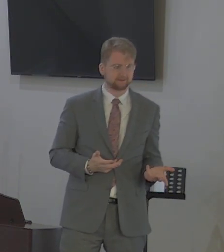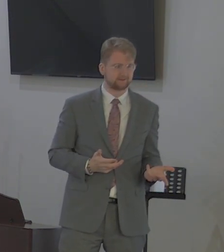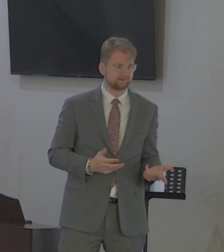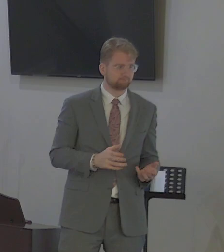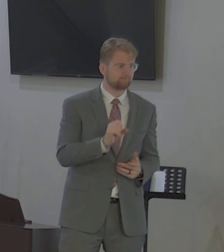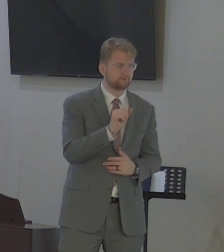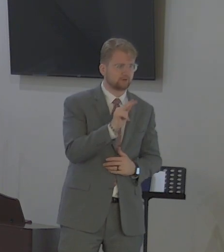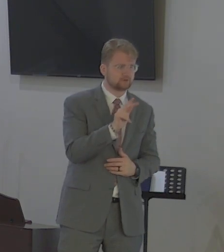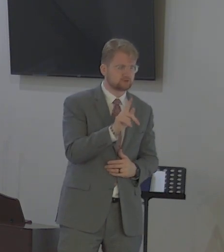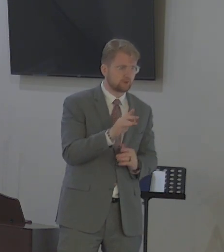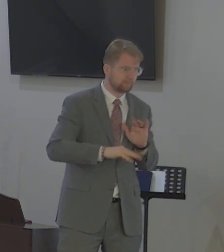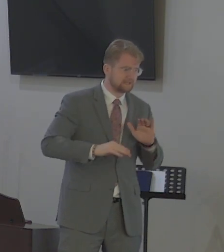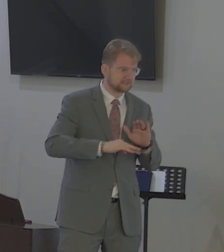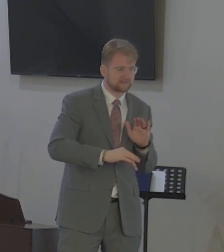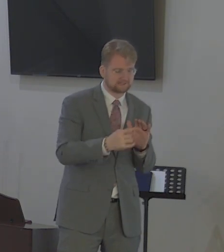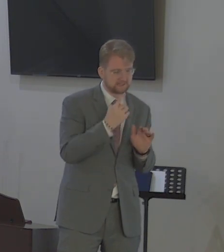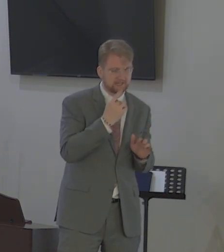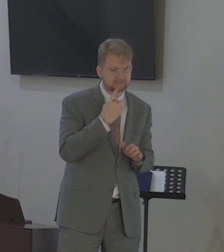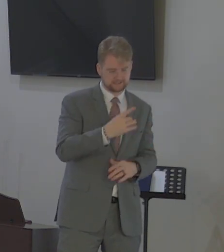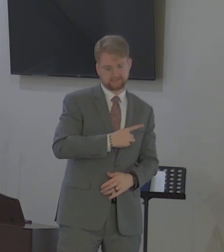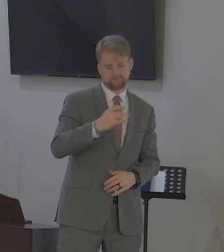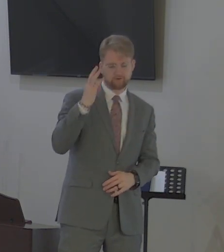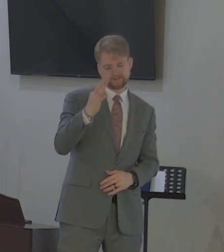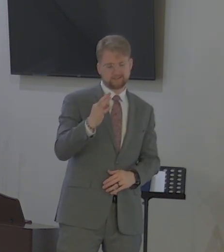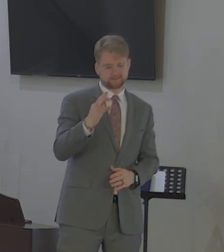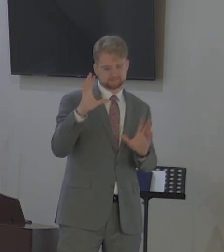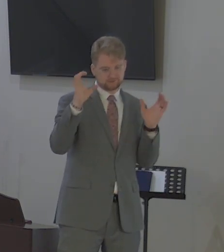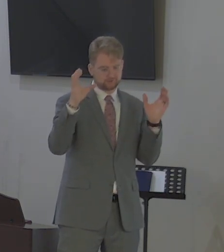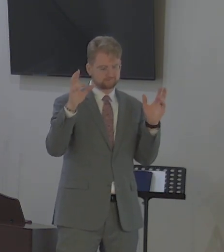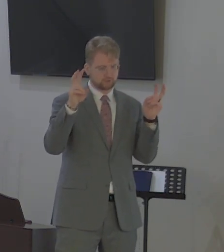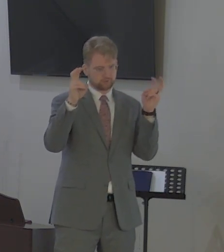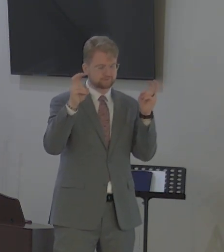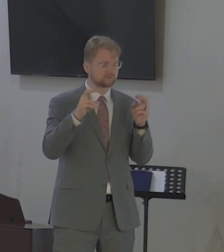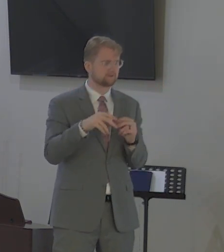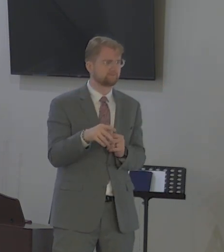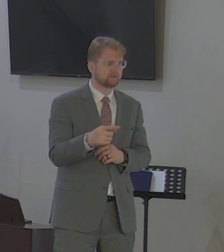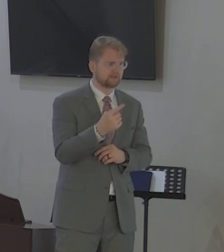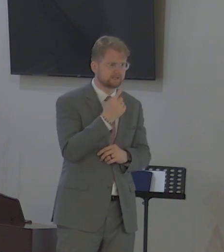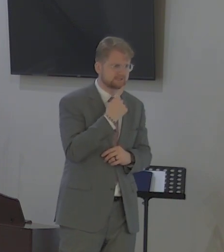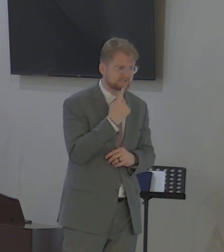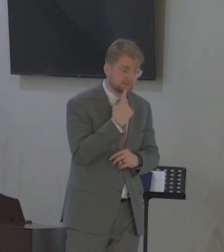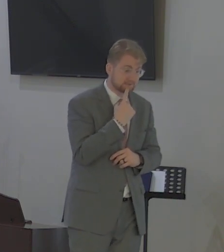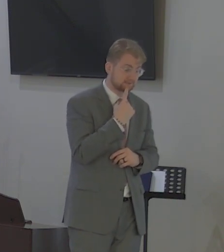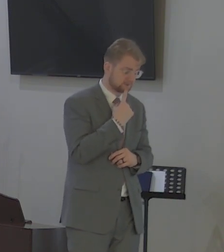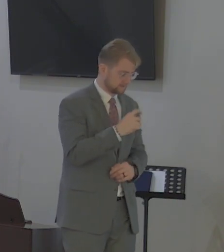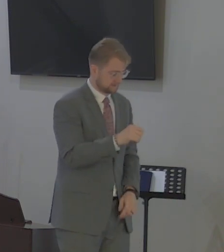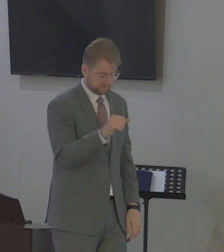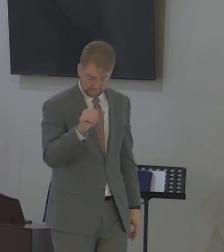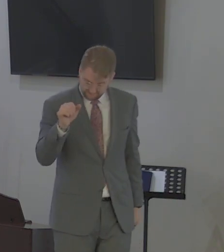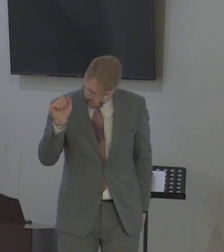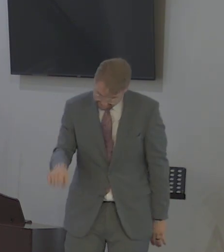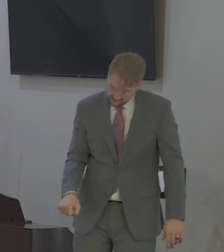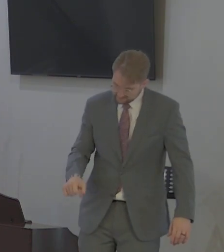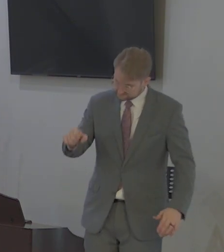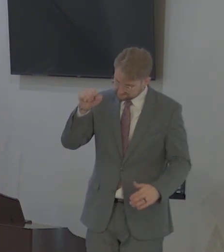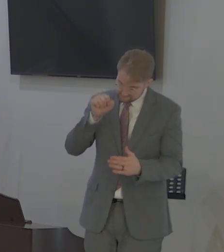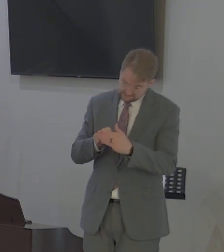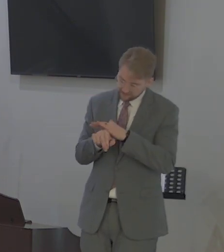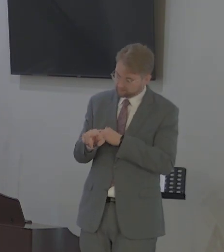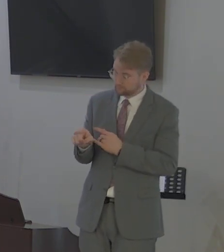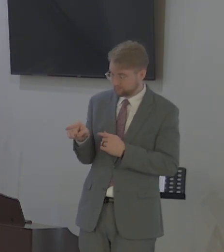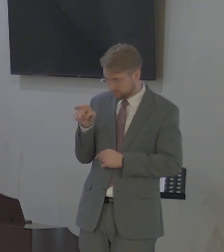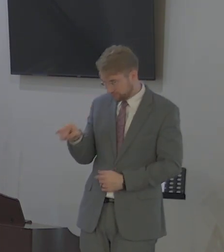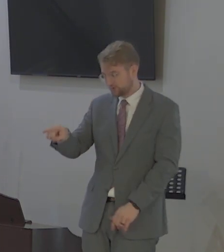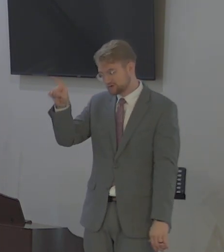Saul says, in Dean Francini's way, yes, Samuel, I know you're the priest, the prophet. I know you're the one to make the